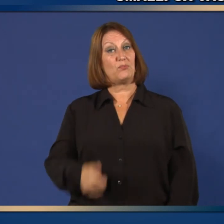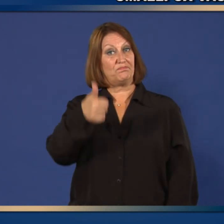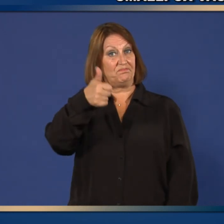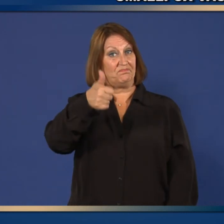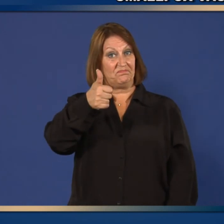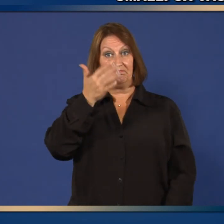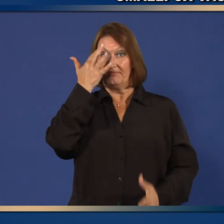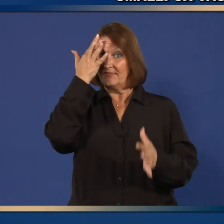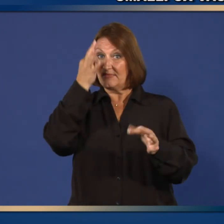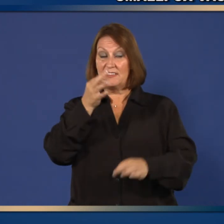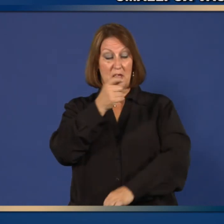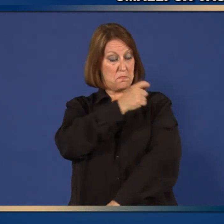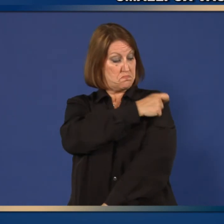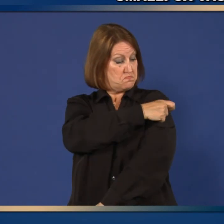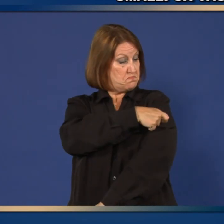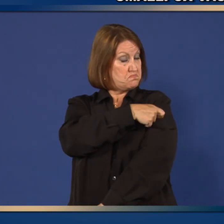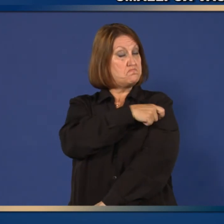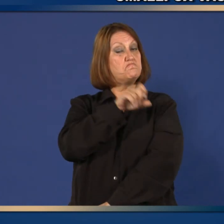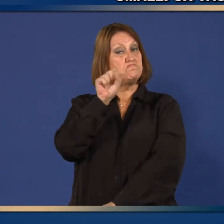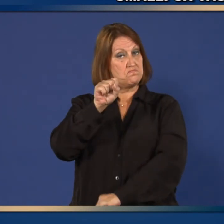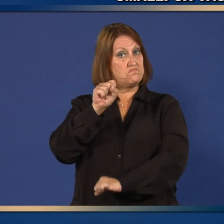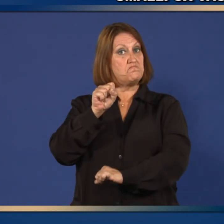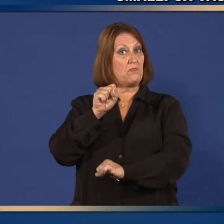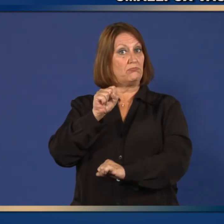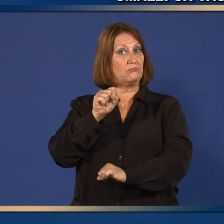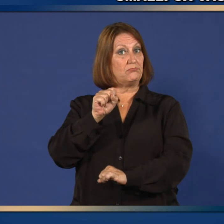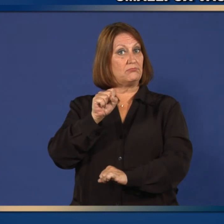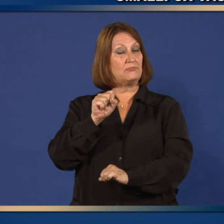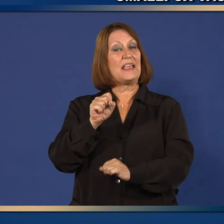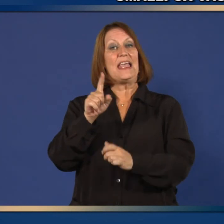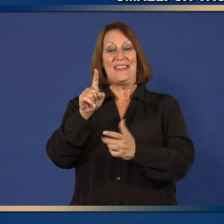If you decide to get the smallpox vaccine,